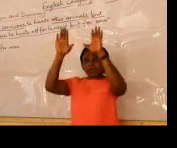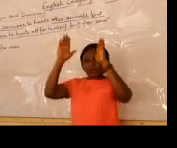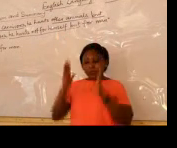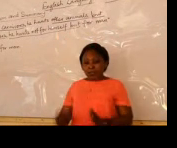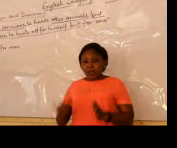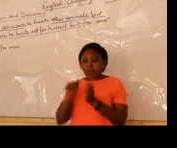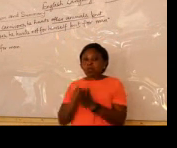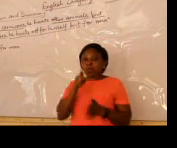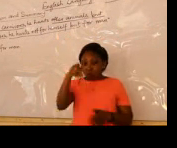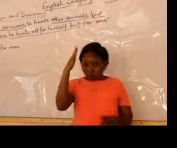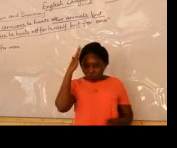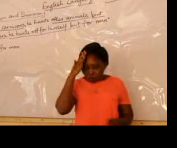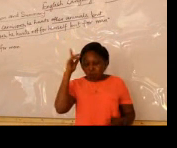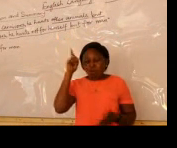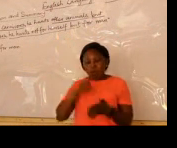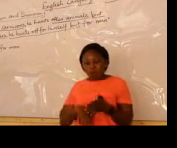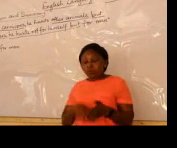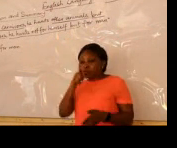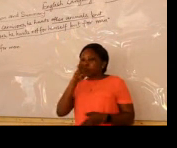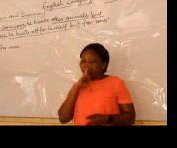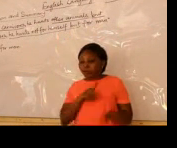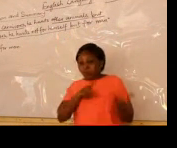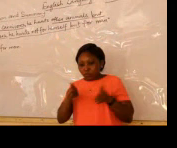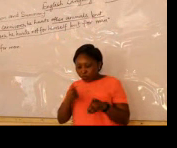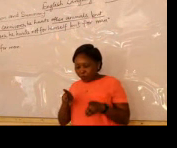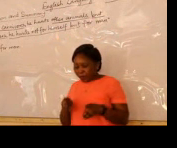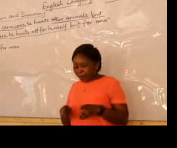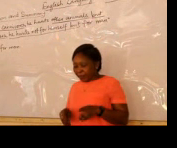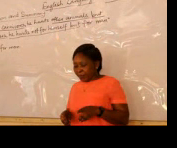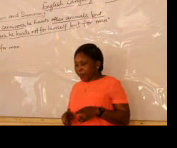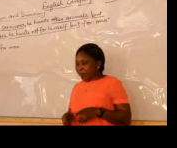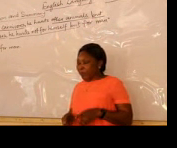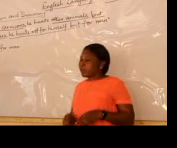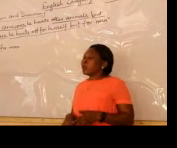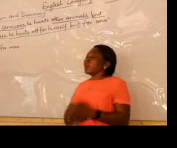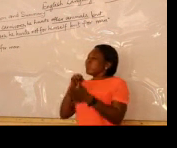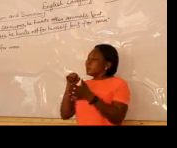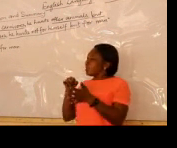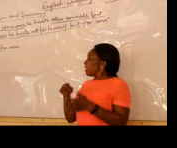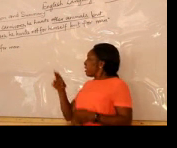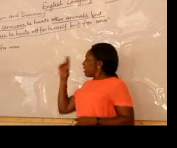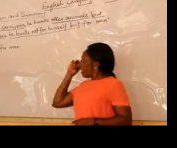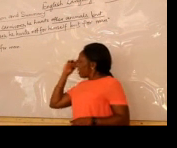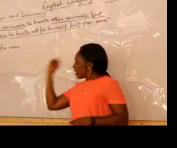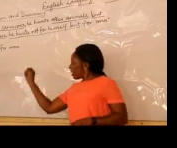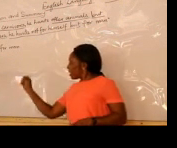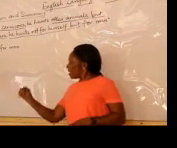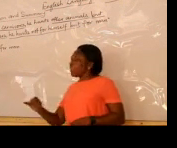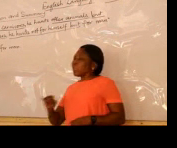he is not naturally, it's not always used for dog.